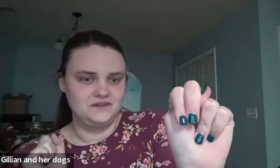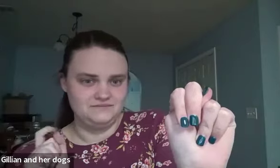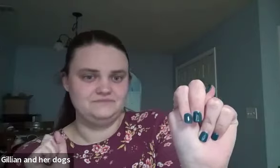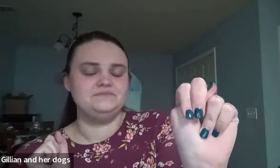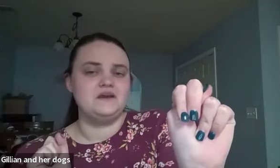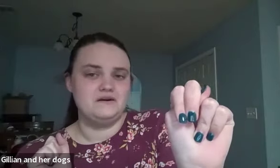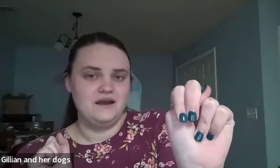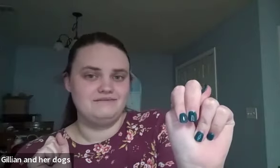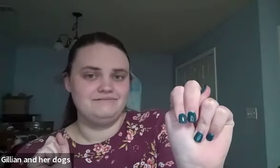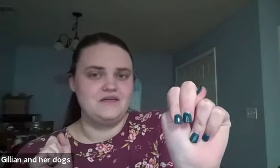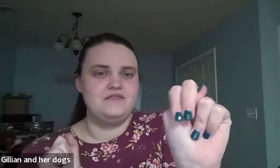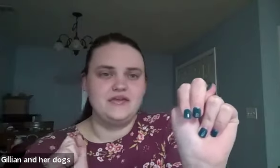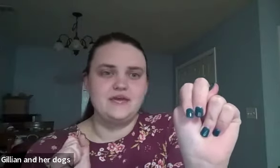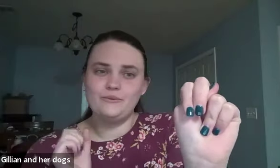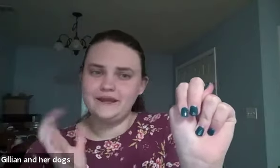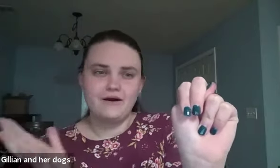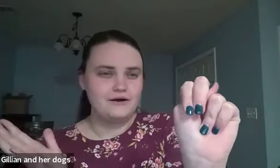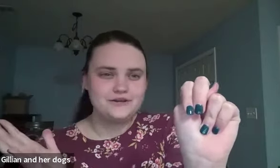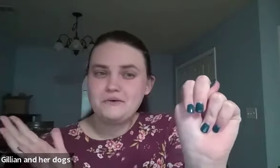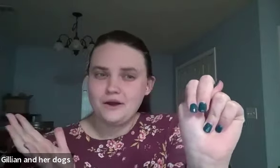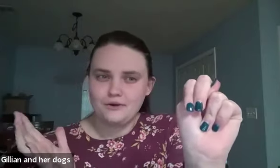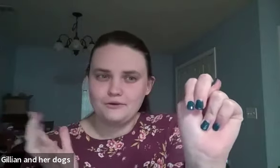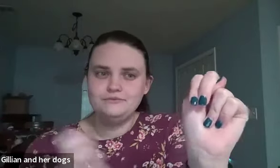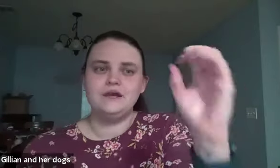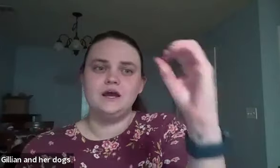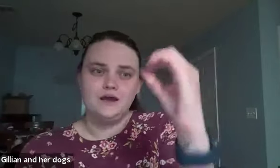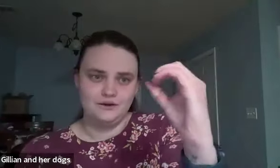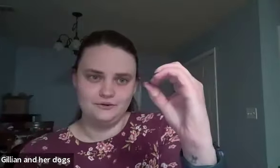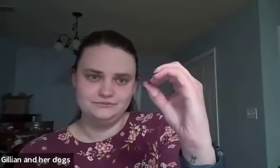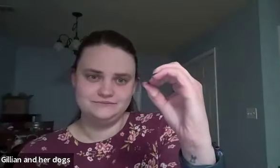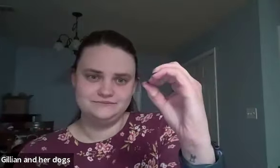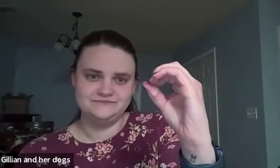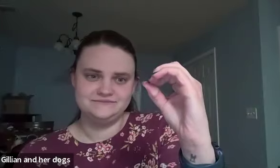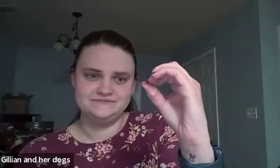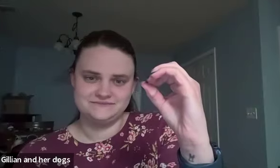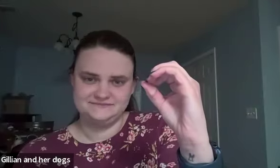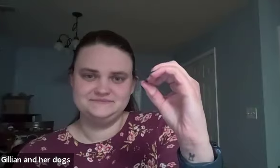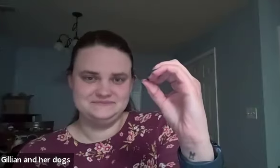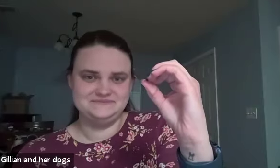Good. Okay. Then we all know O. O.